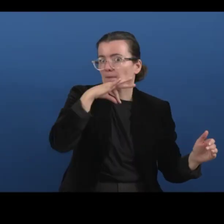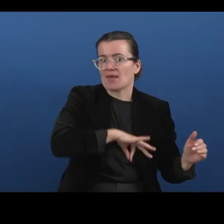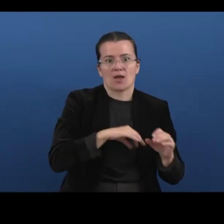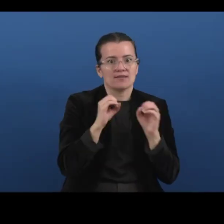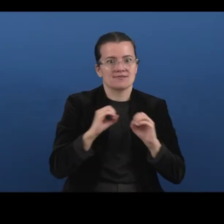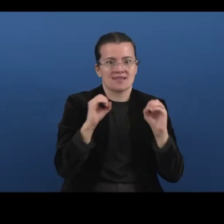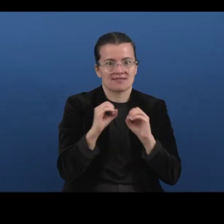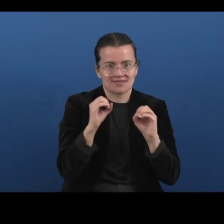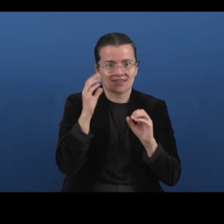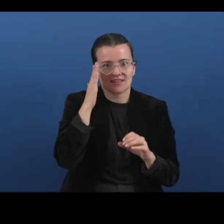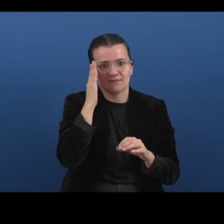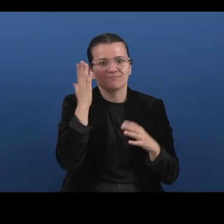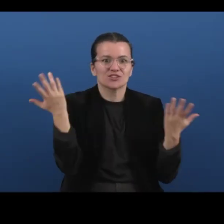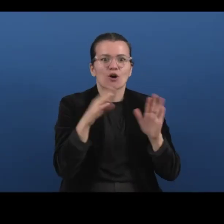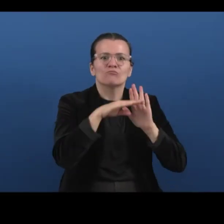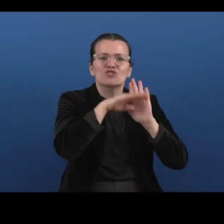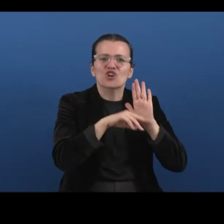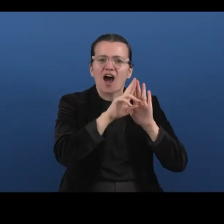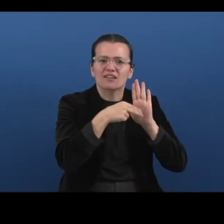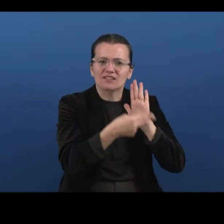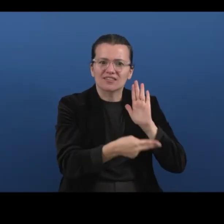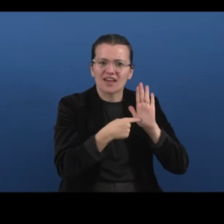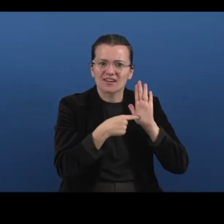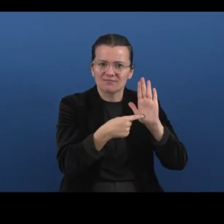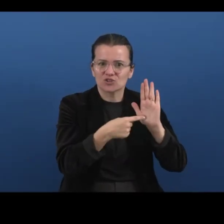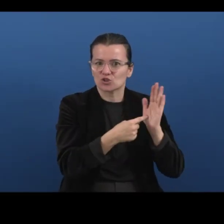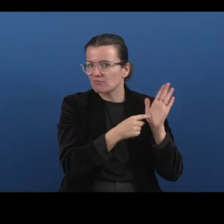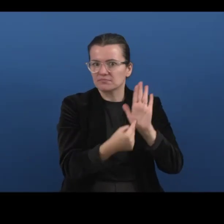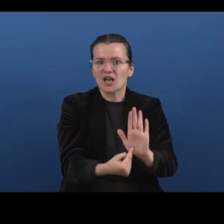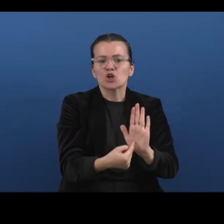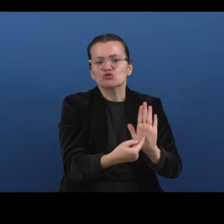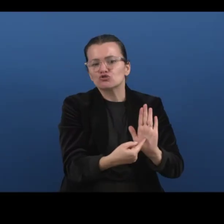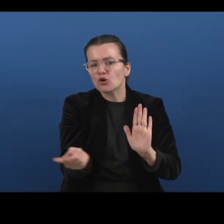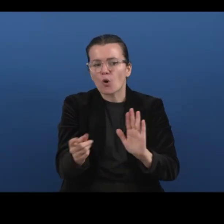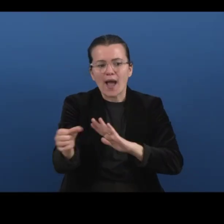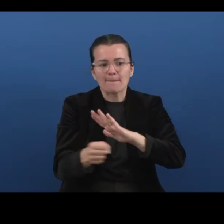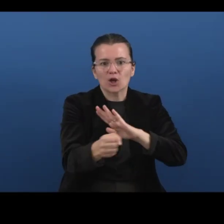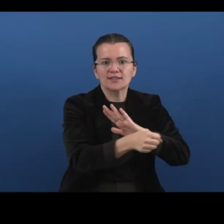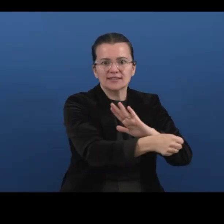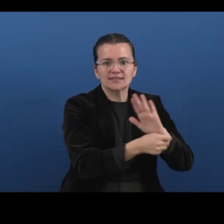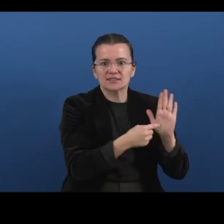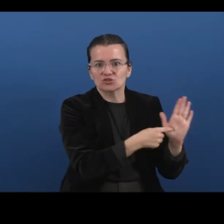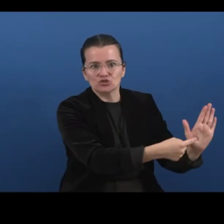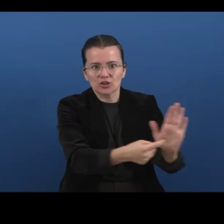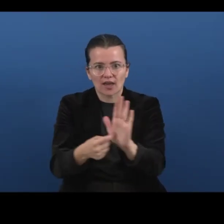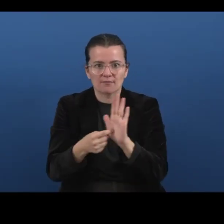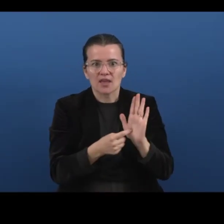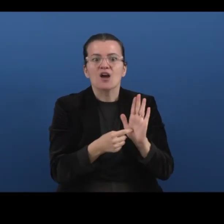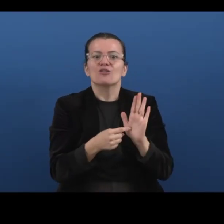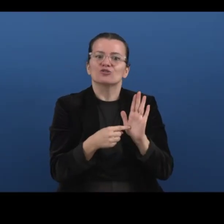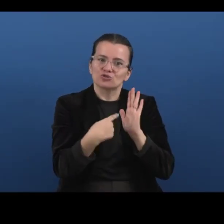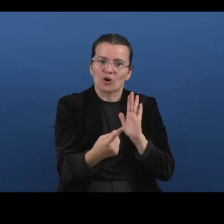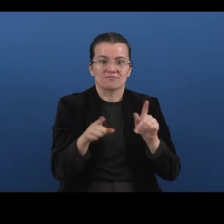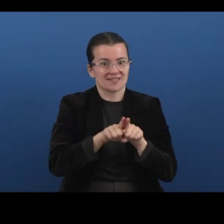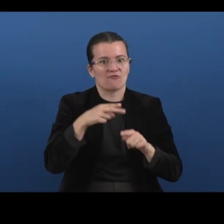details of the support that HSBC offers to help them with their caring situation. So, for example, it outlines relevant